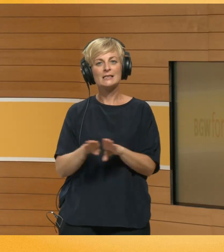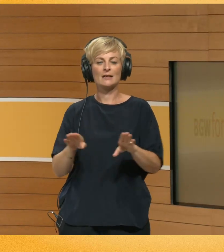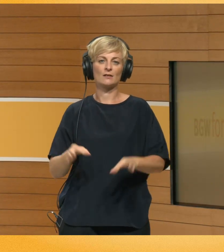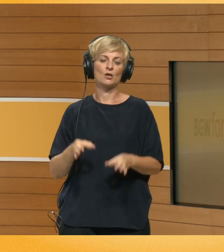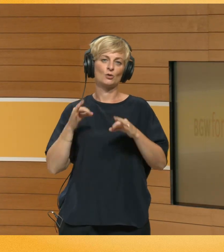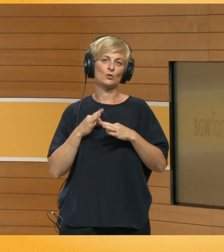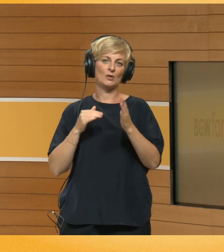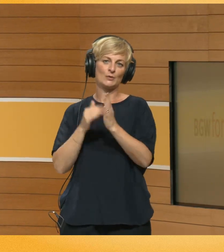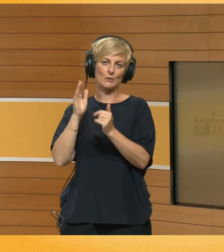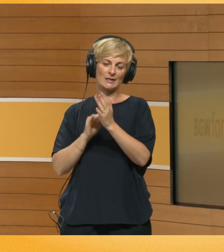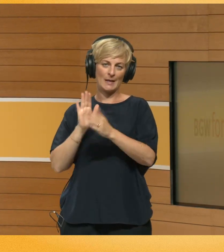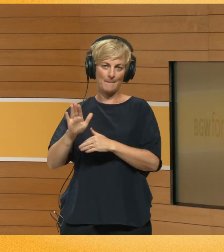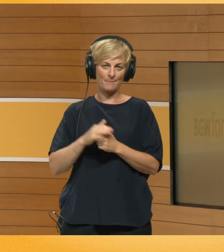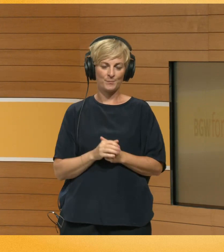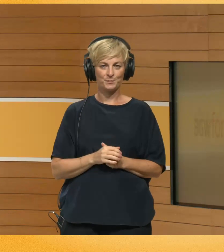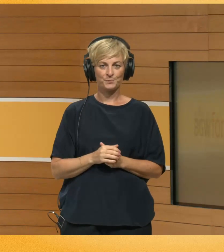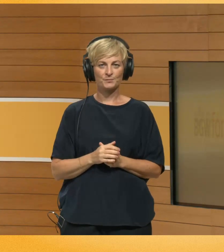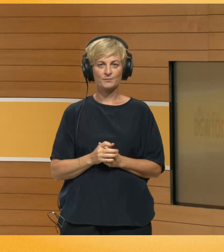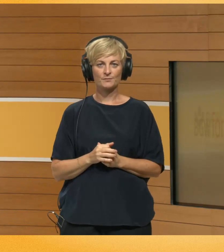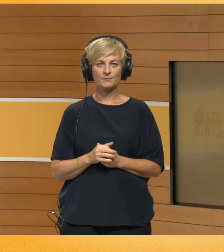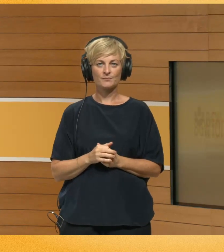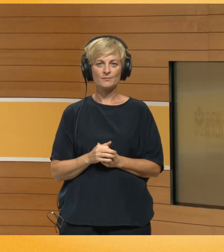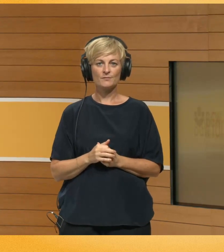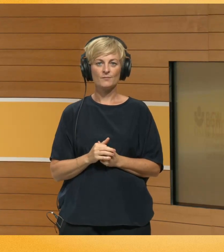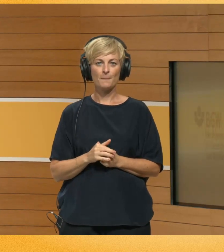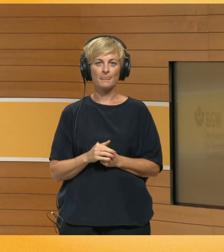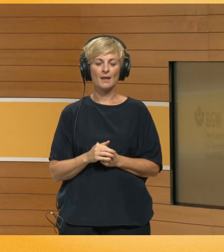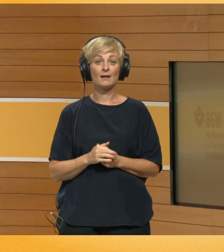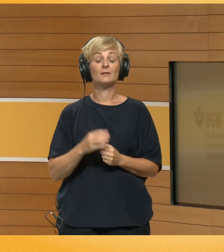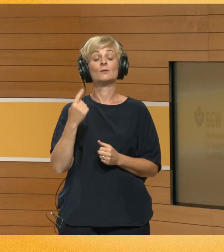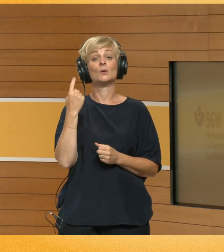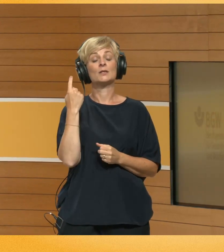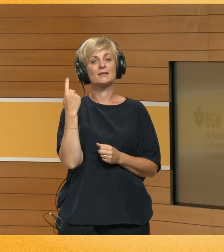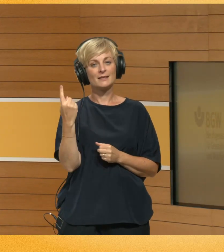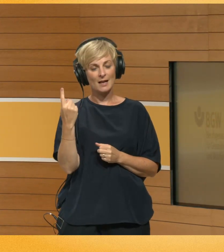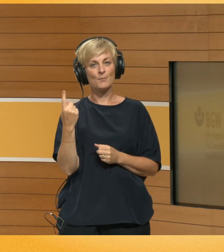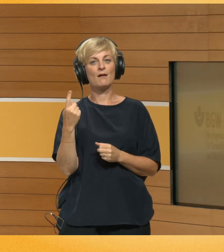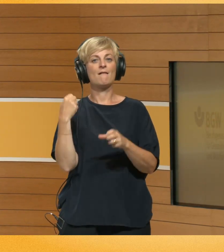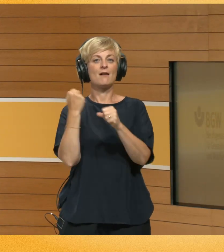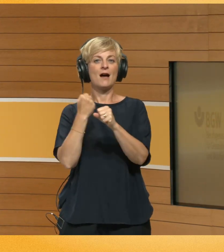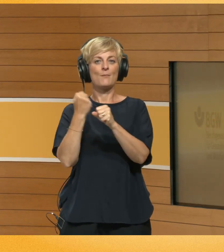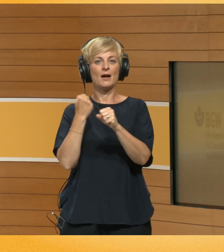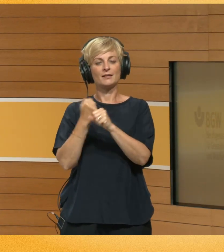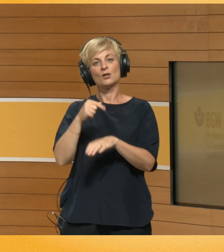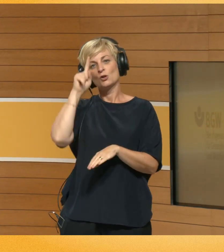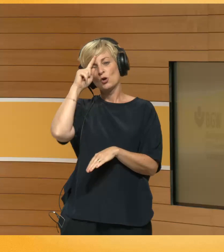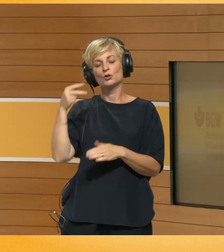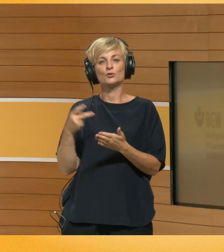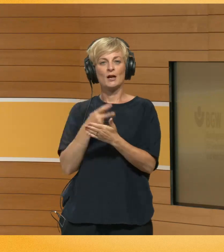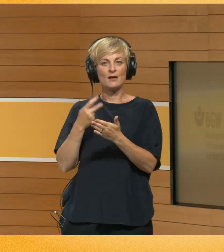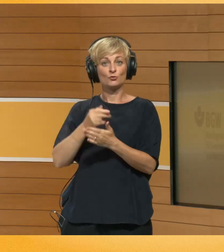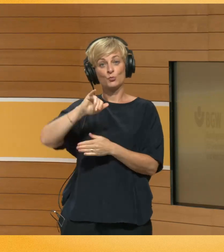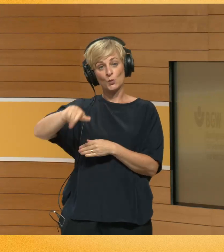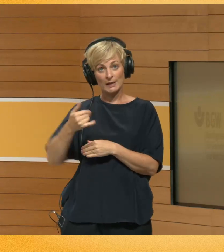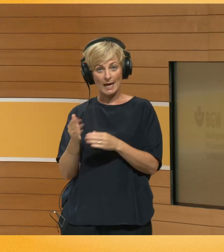and Ghanaian projects, so he will hold his talk in German, in English today, but he's also capable of German, so if you